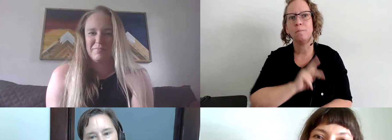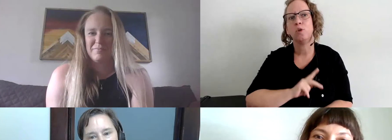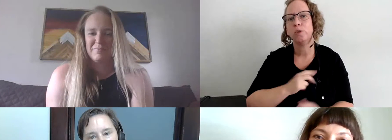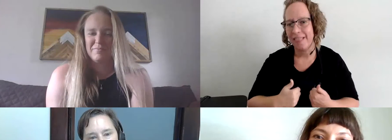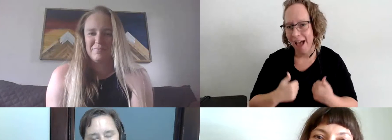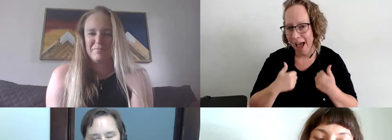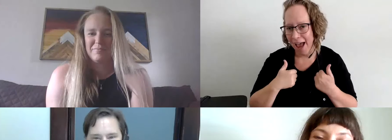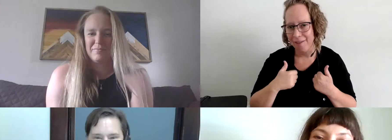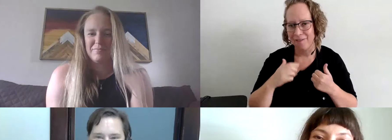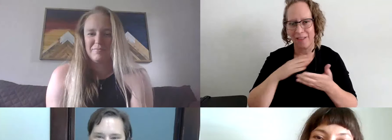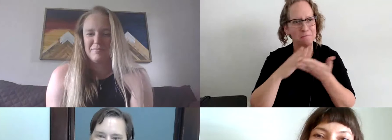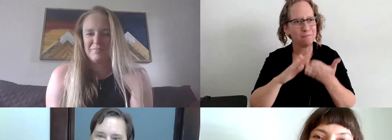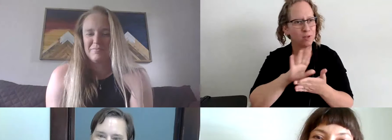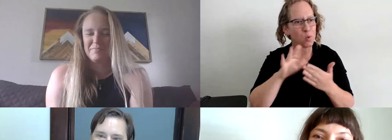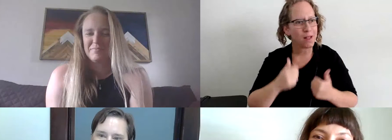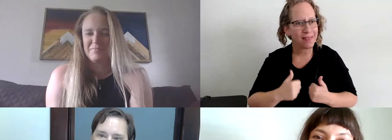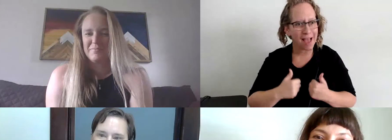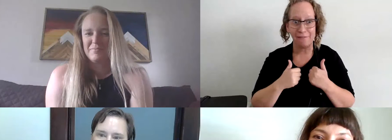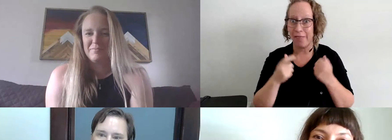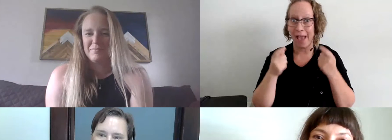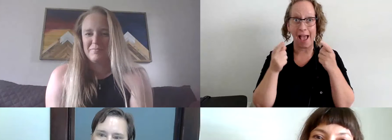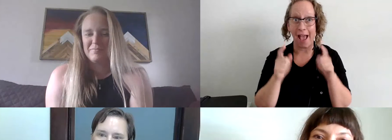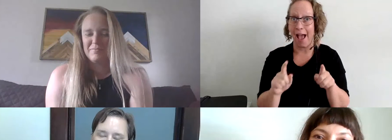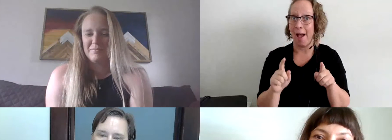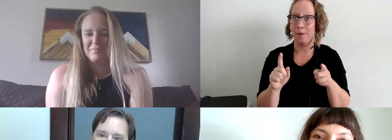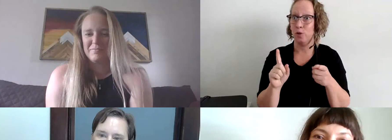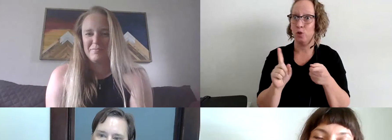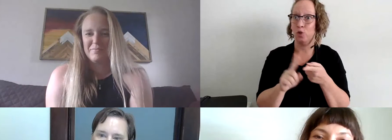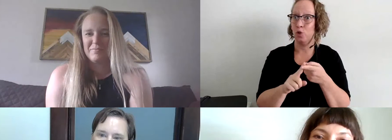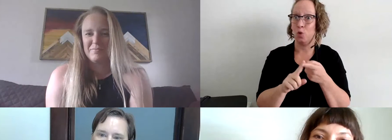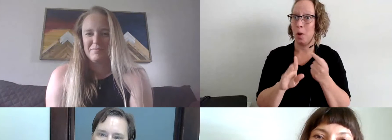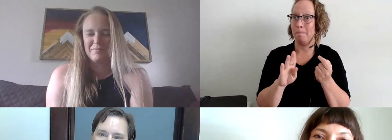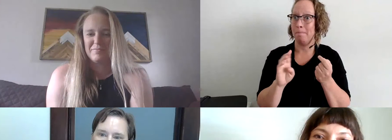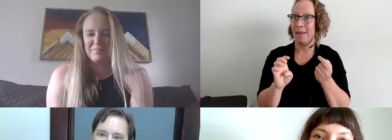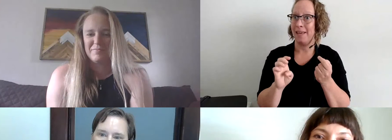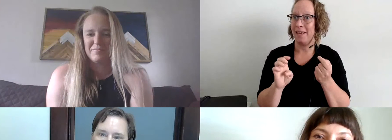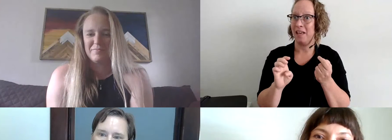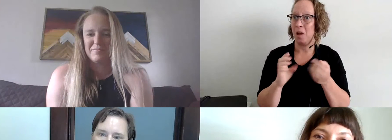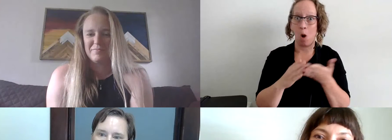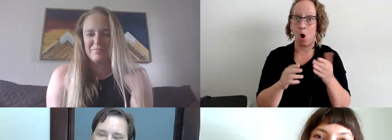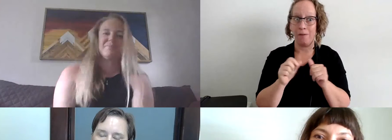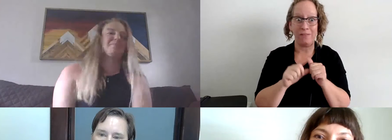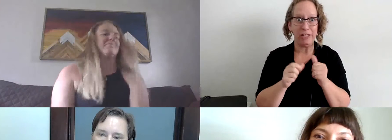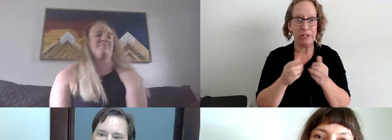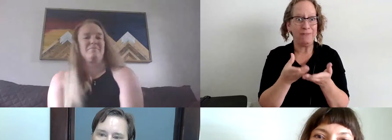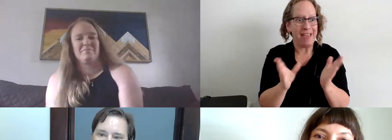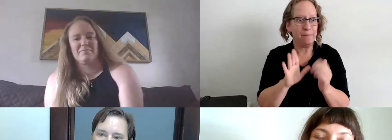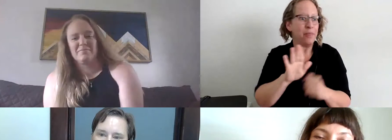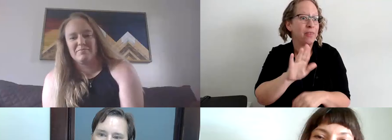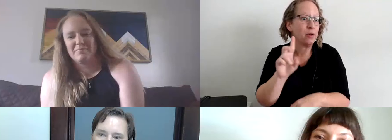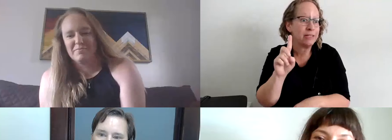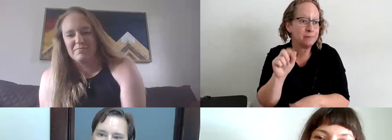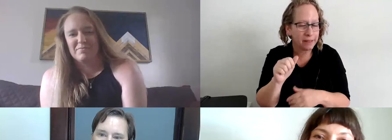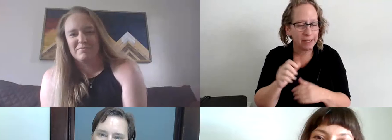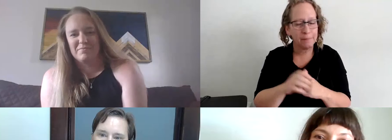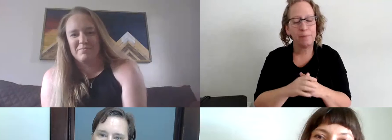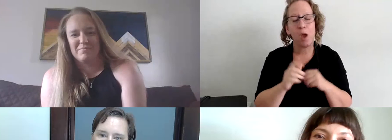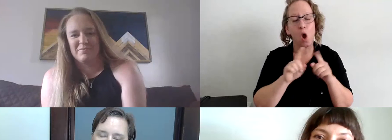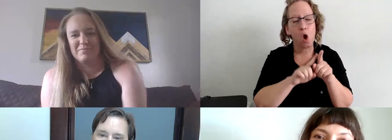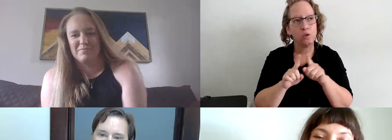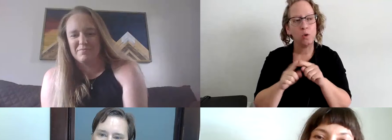sharing that component of their life that happens to be a part of each of them, and that is their disability. I